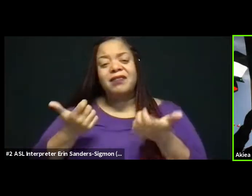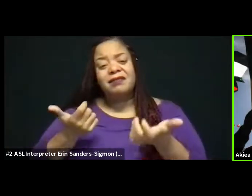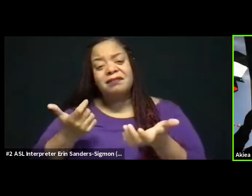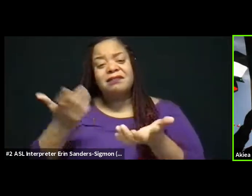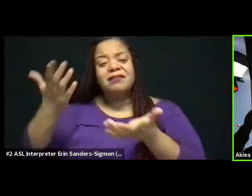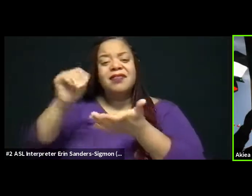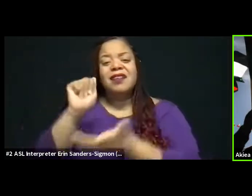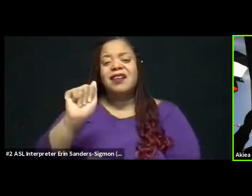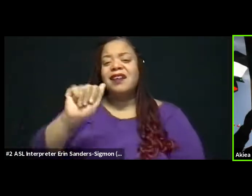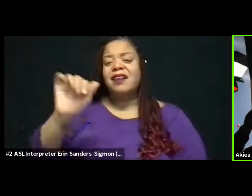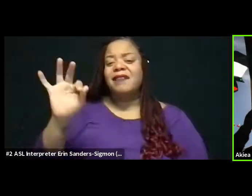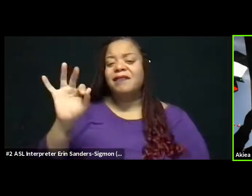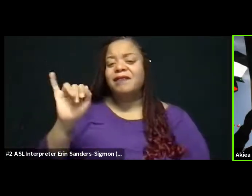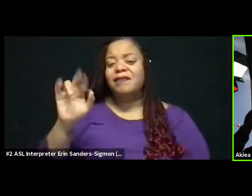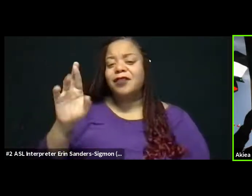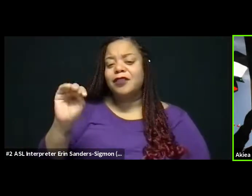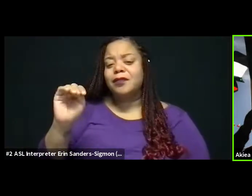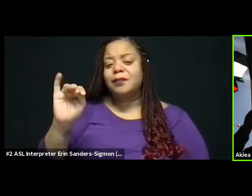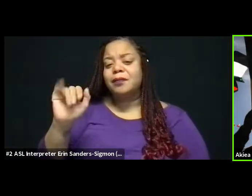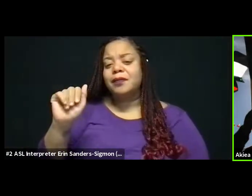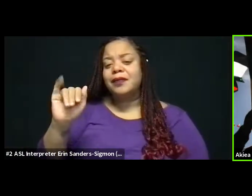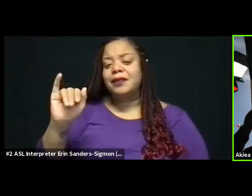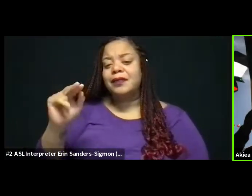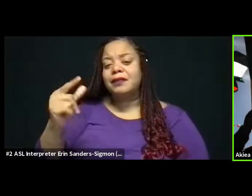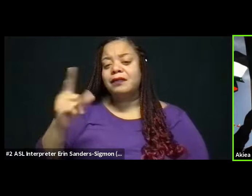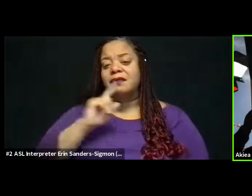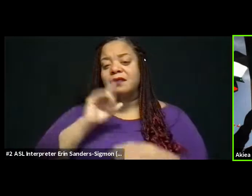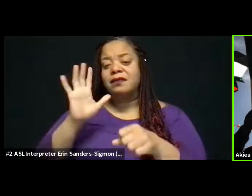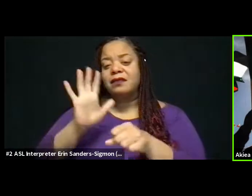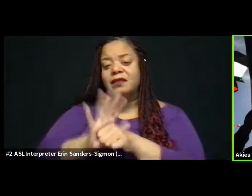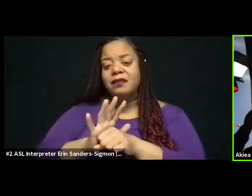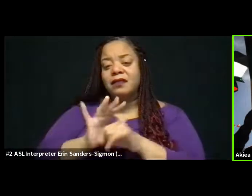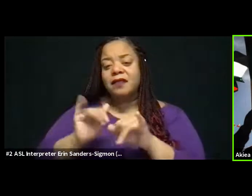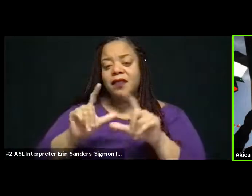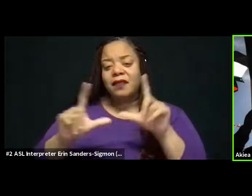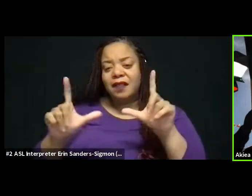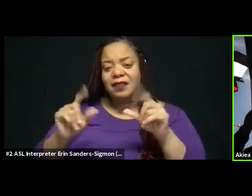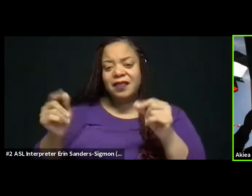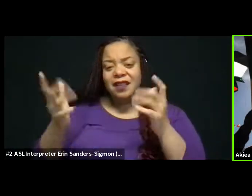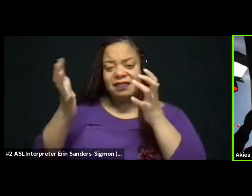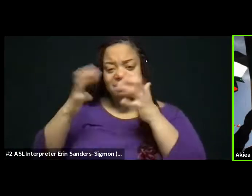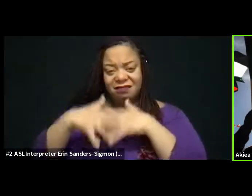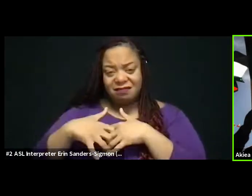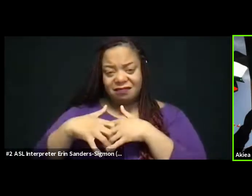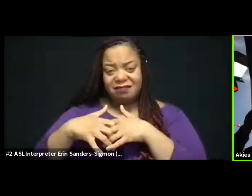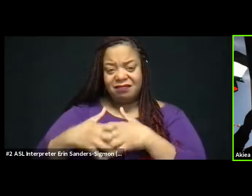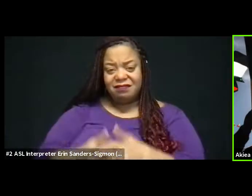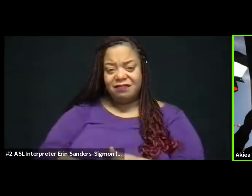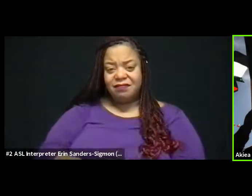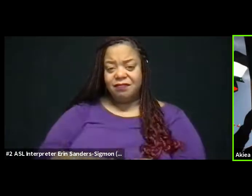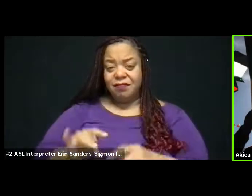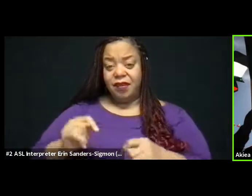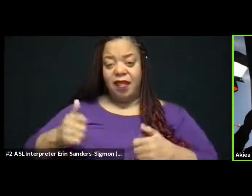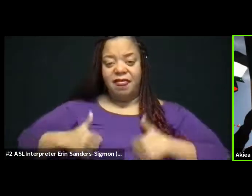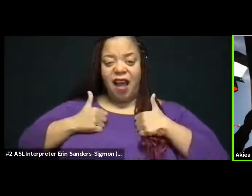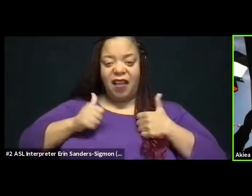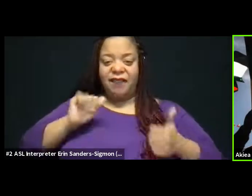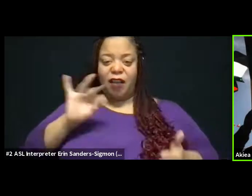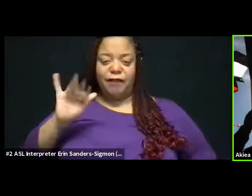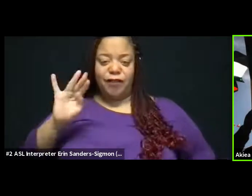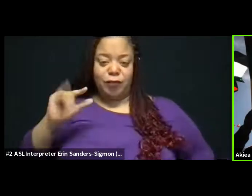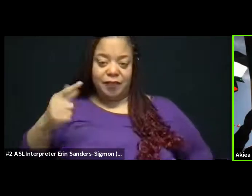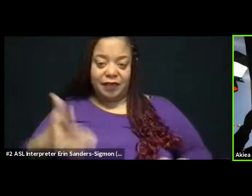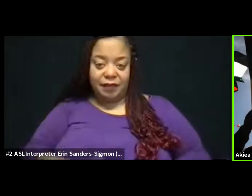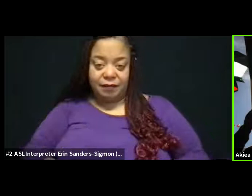Gilmore tells us that abolition is life-affirming. So I thought to myself, well, if school is spirit murdering, right, then